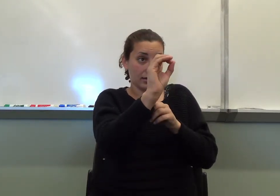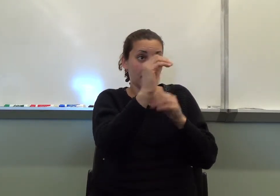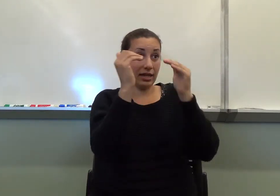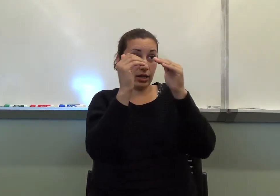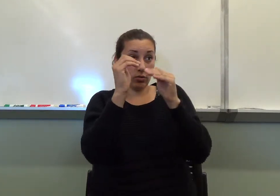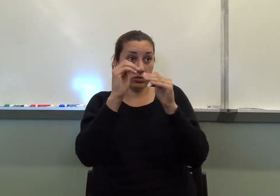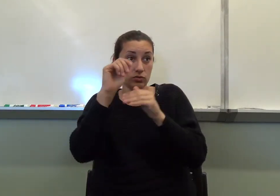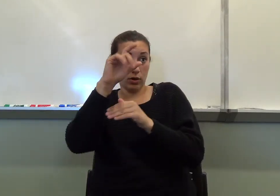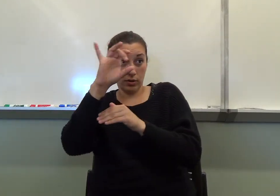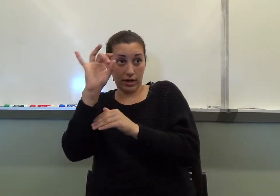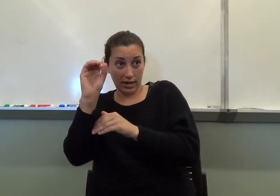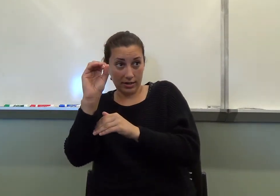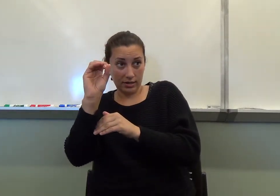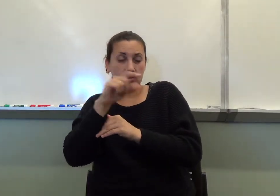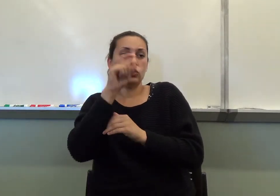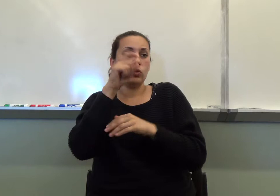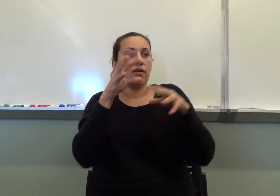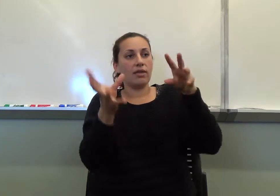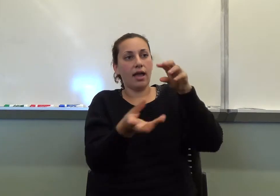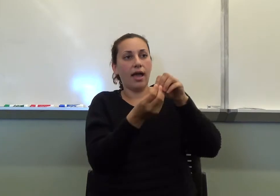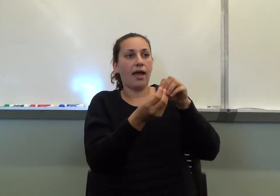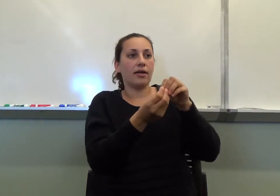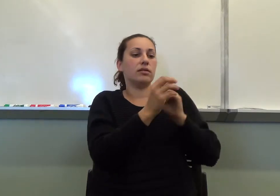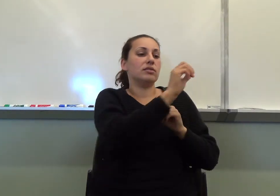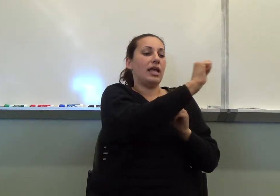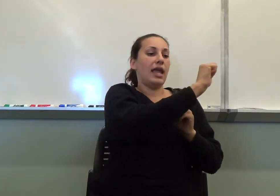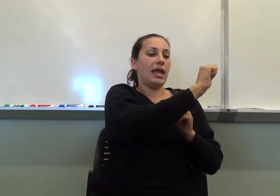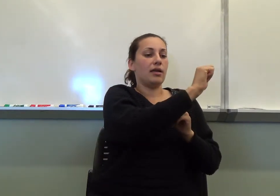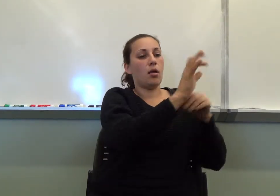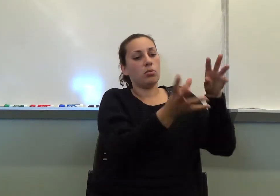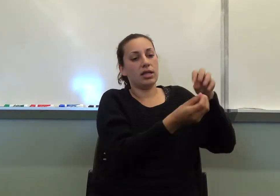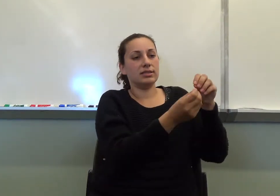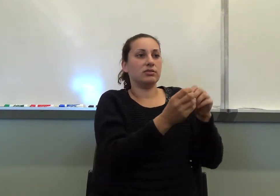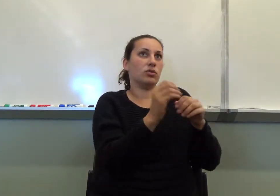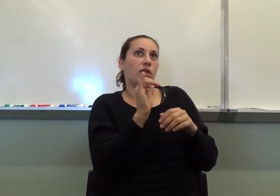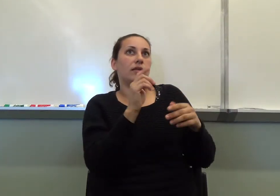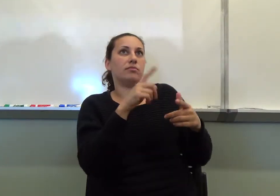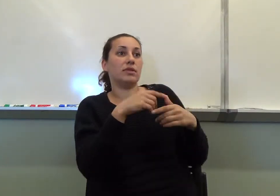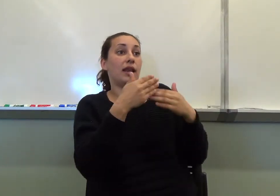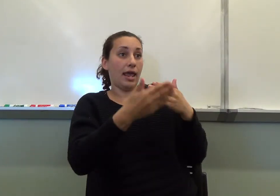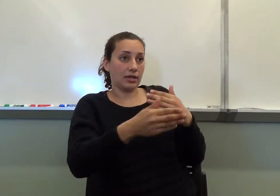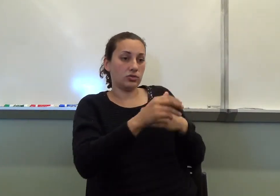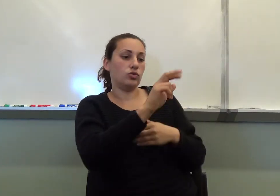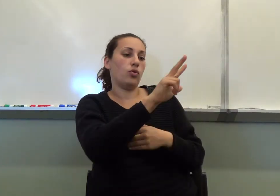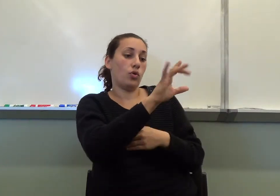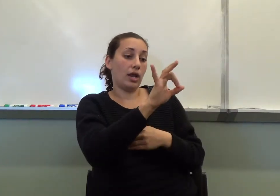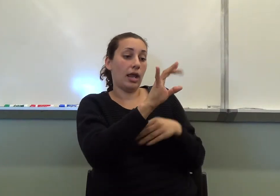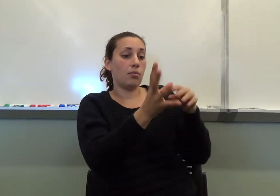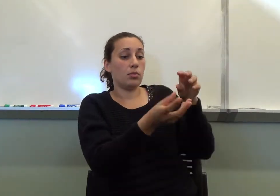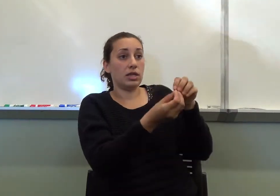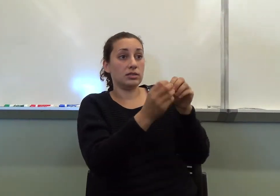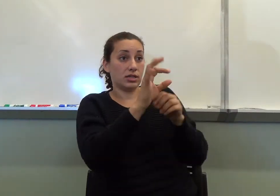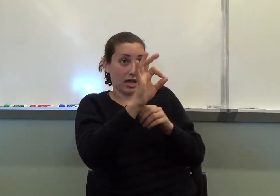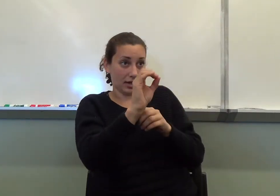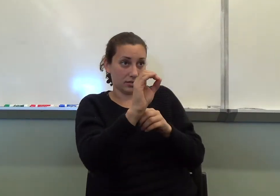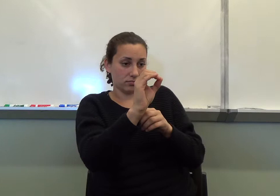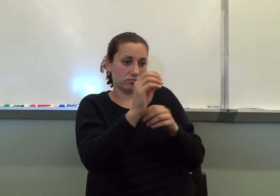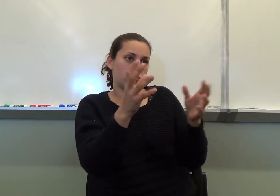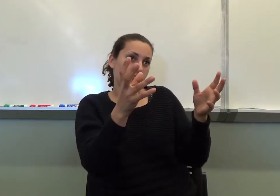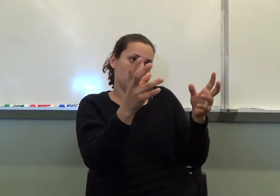Okay, so now you have to do a little thinking about this. Whatever A is, when you add it to the